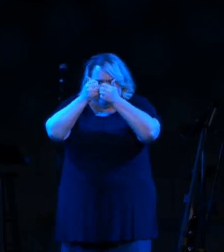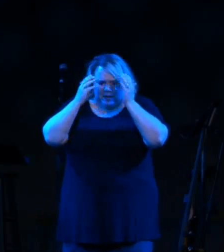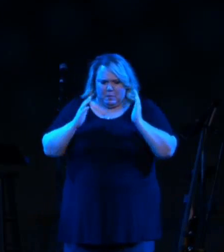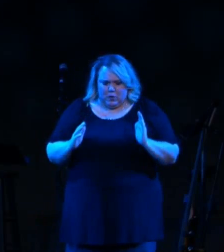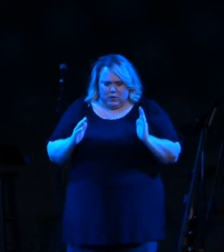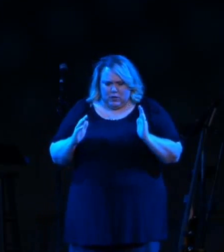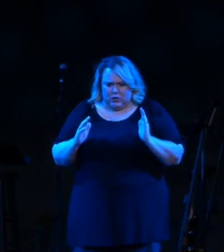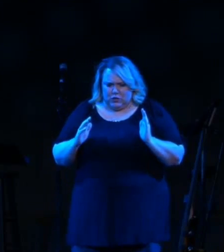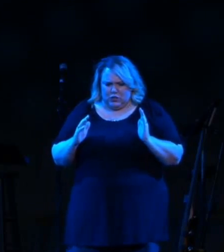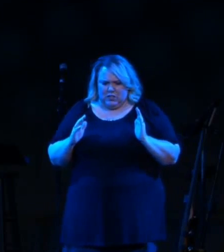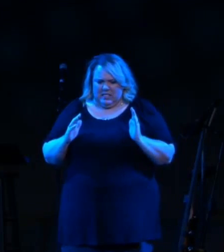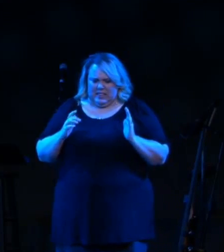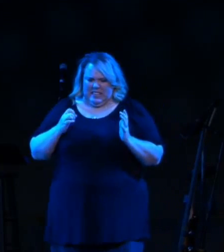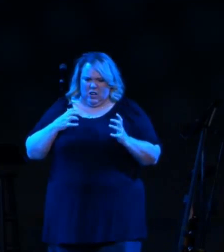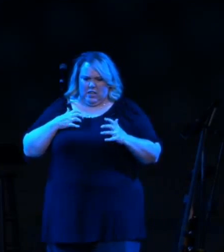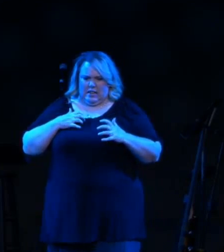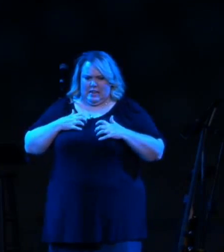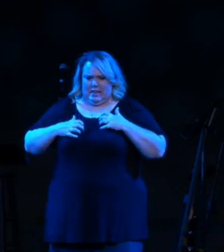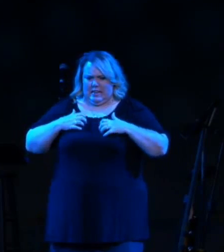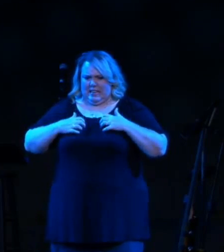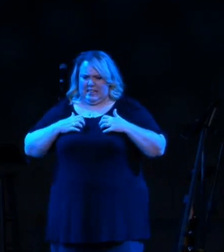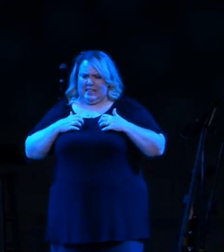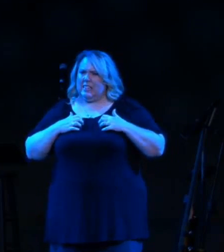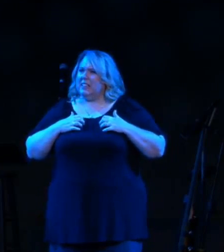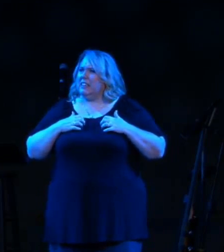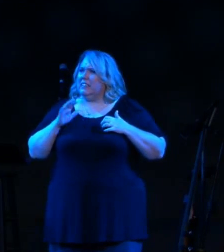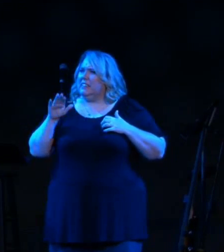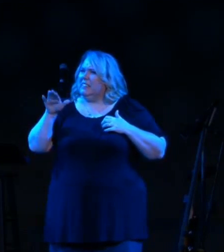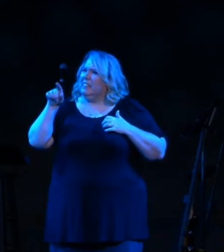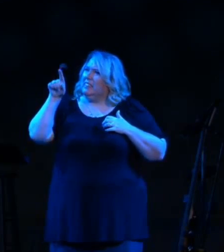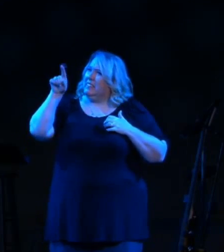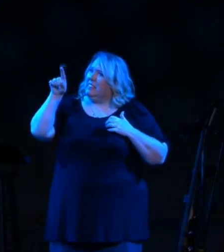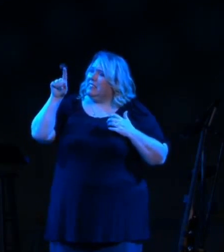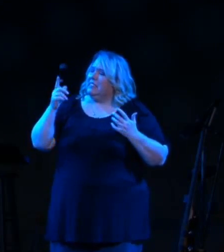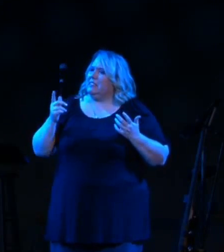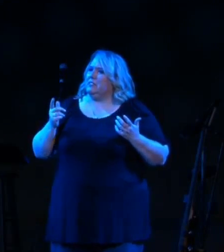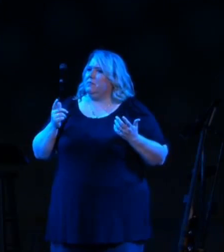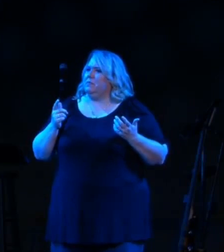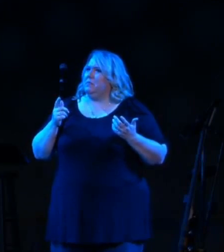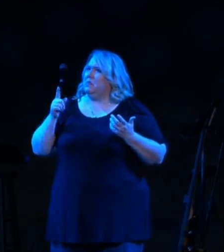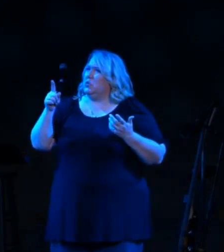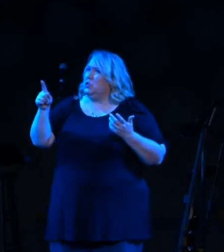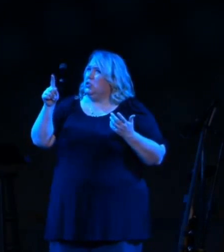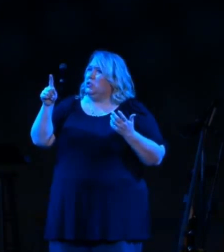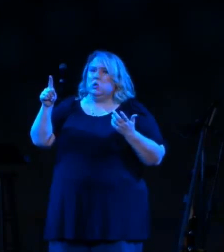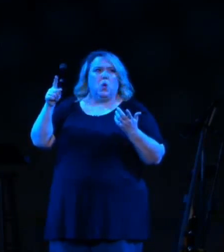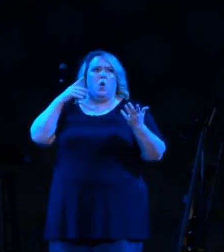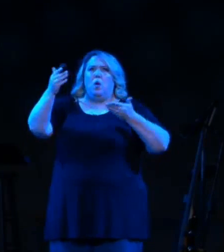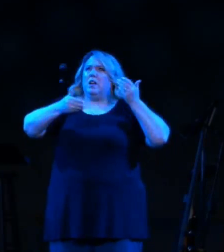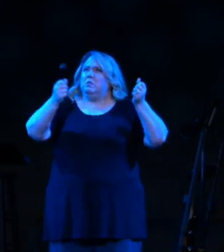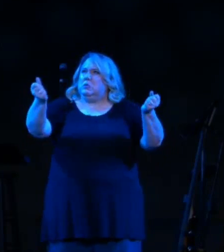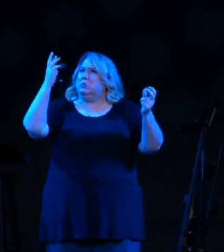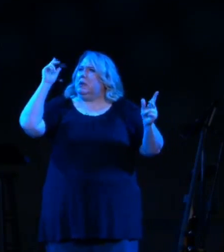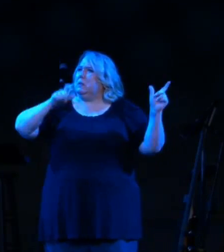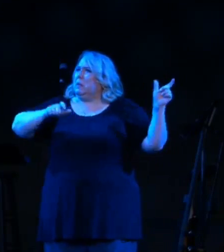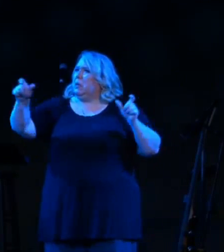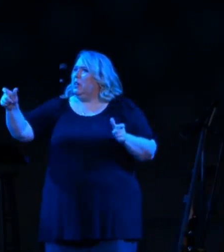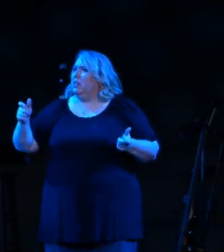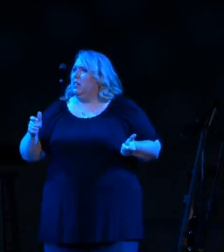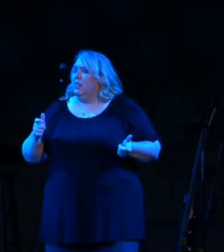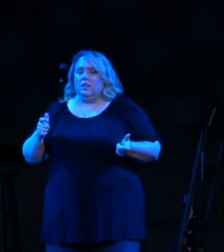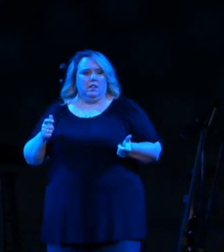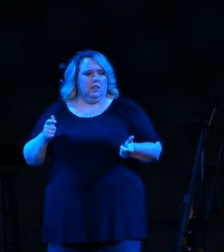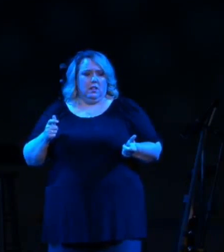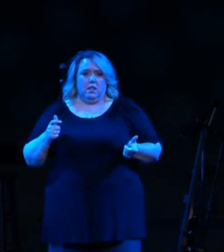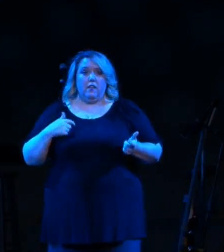just got a little mad, telling Jesus, you're making too much room. Hey, we're not into